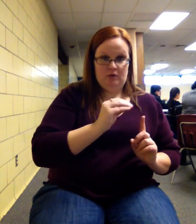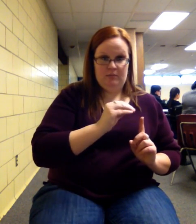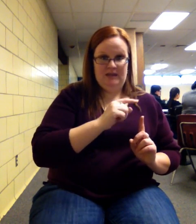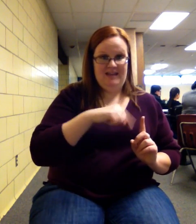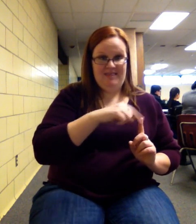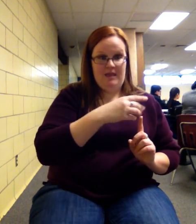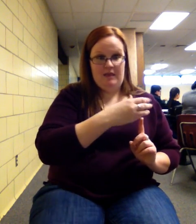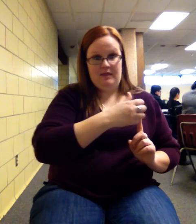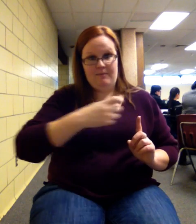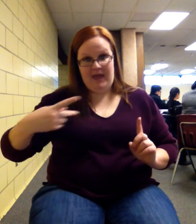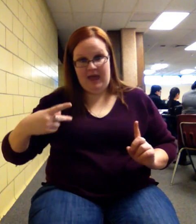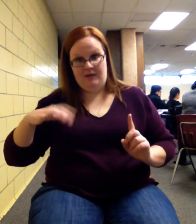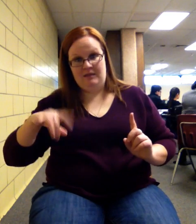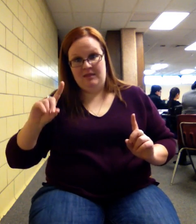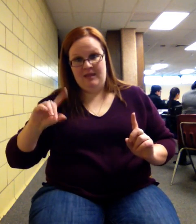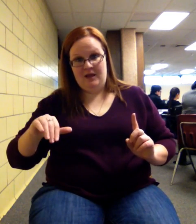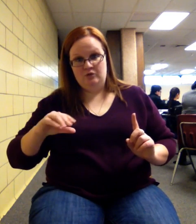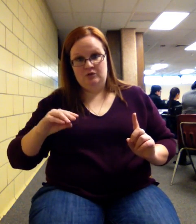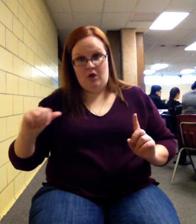you 2 years from now.